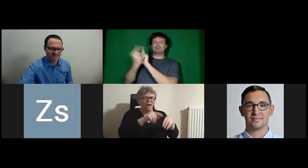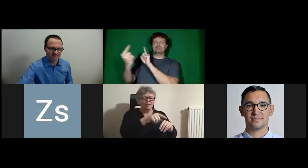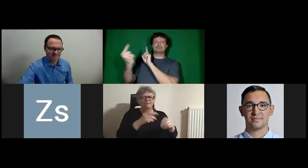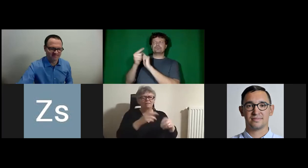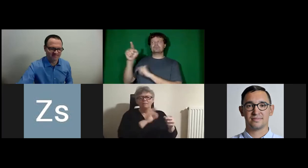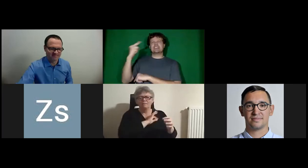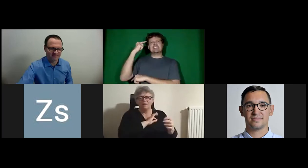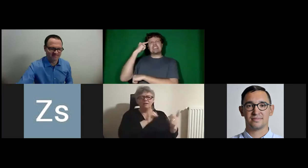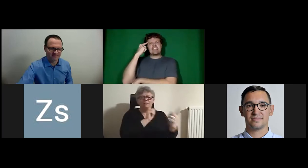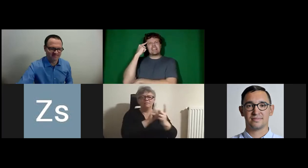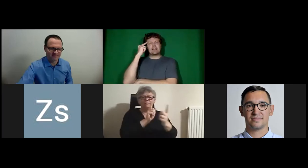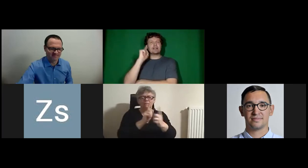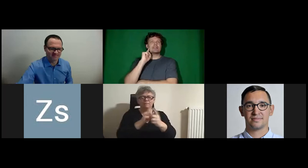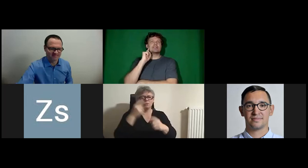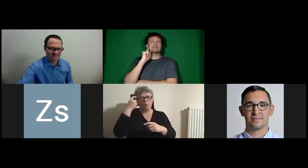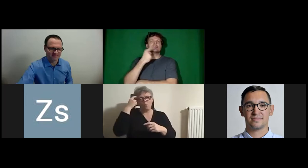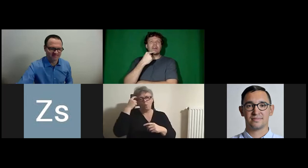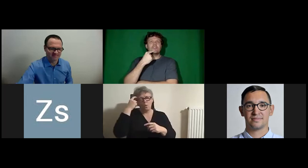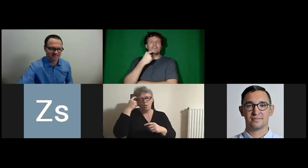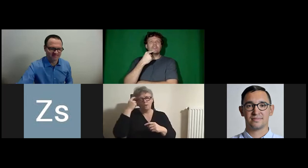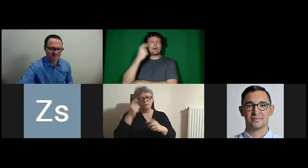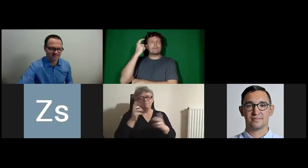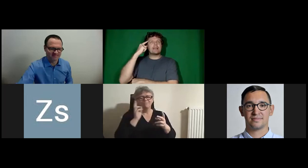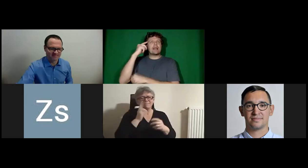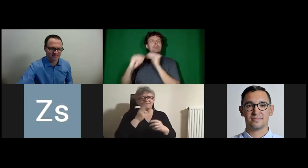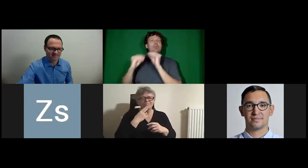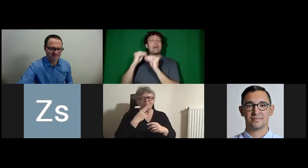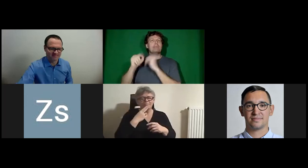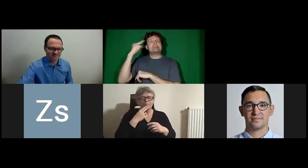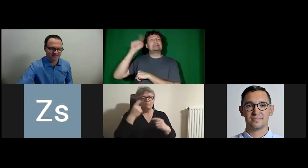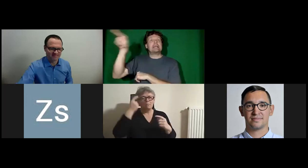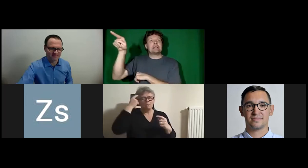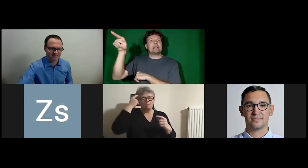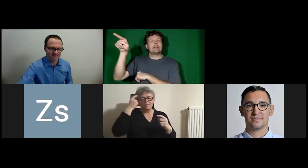And I was approached by many deaf friends, deaf families,